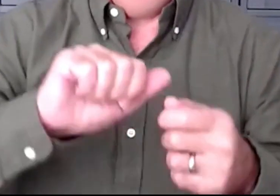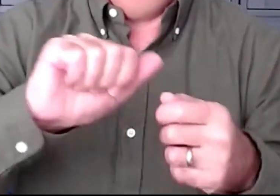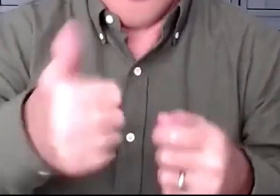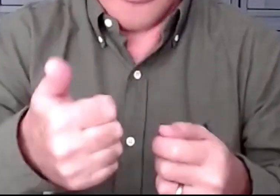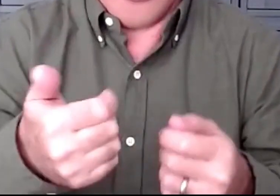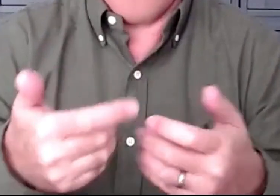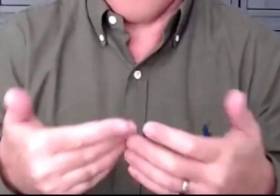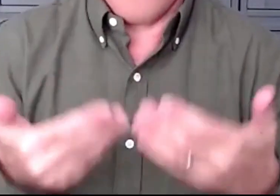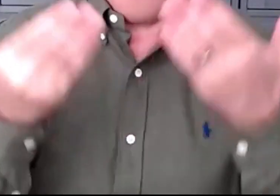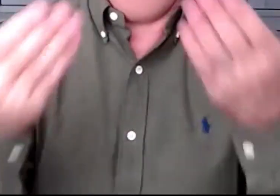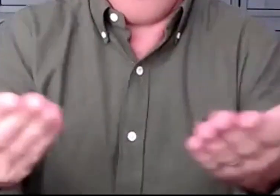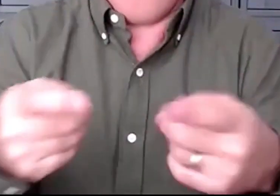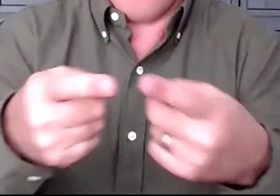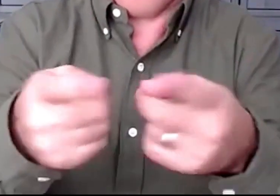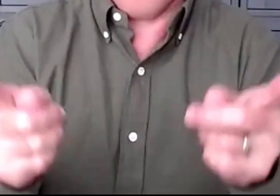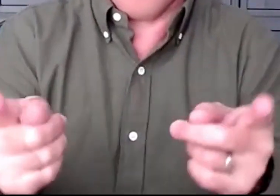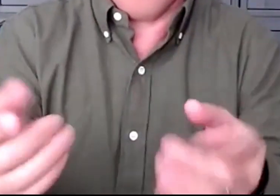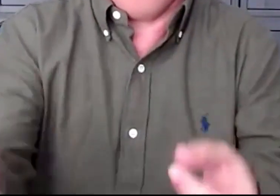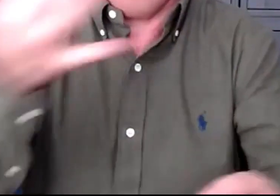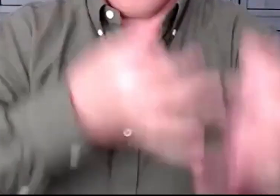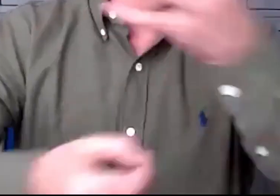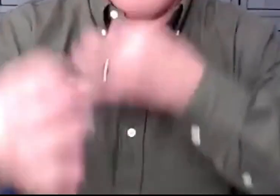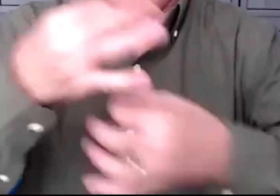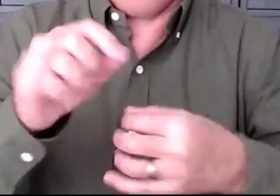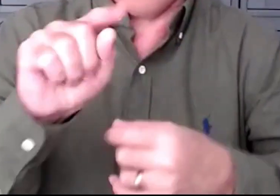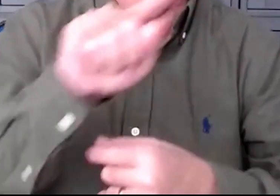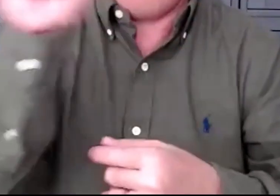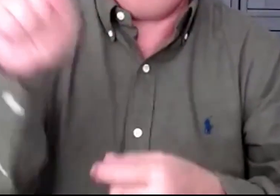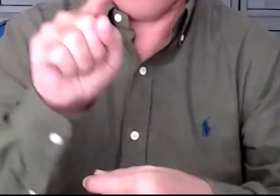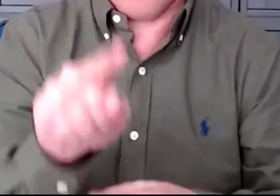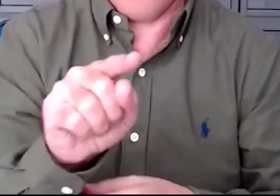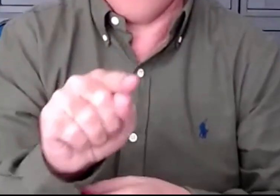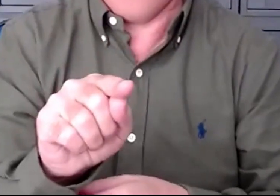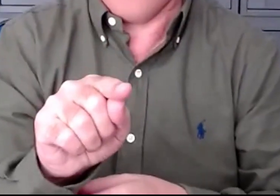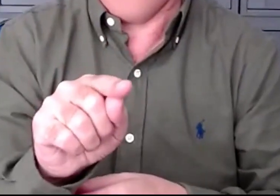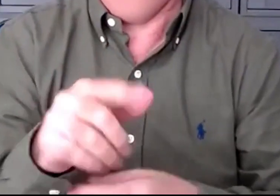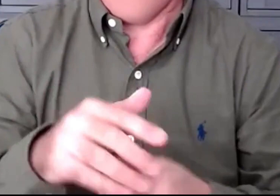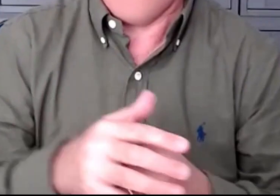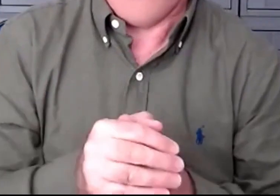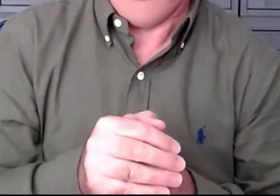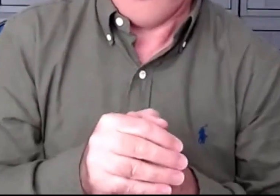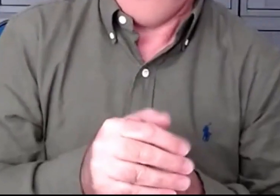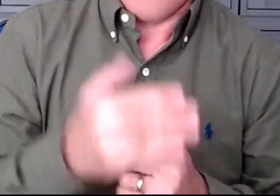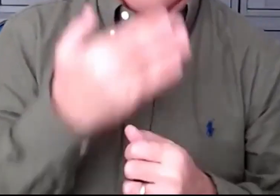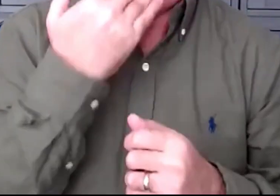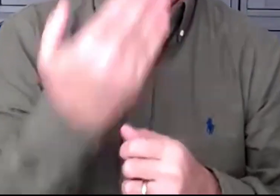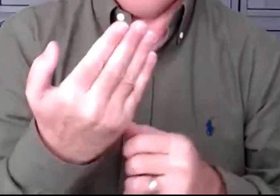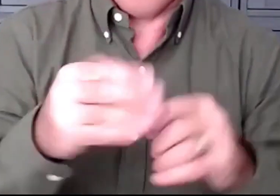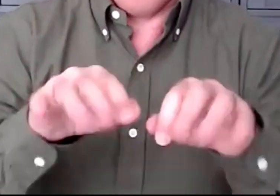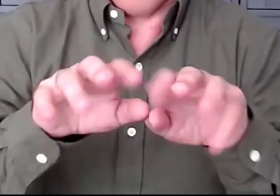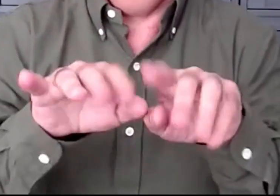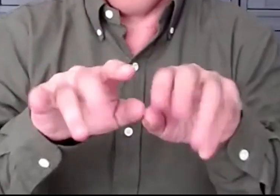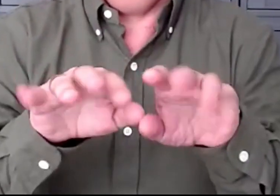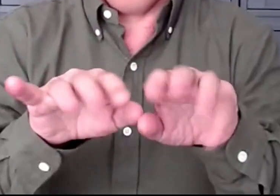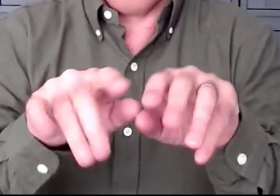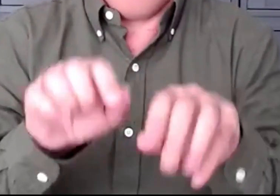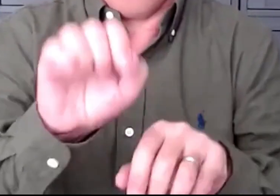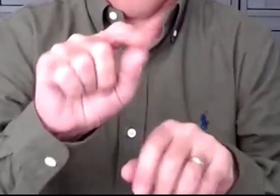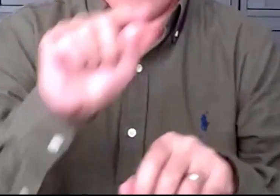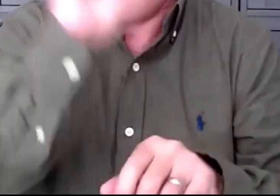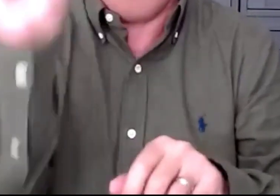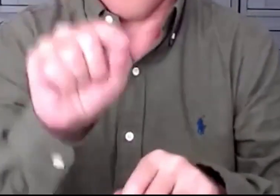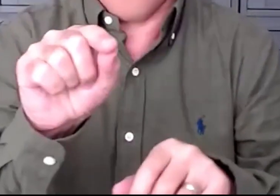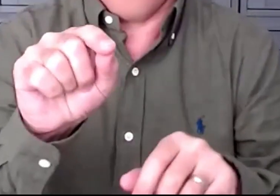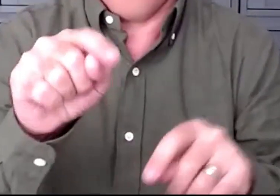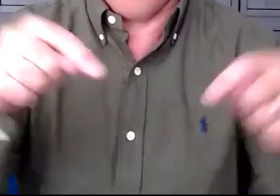for about 15 minutes and then it will be over to you to ask questions.